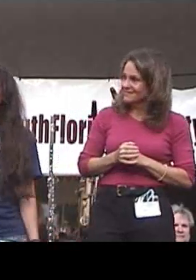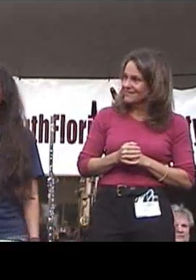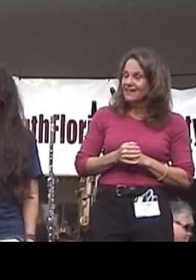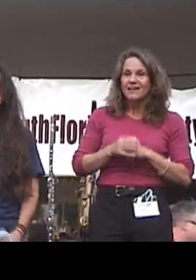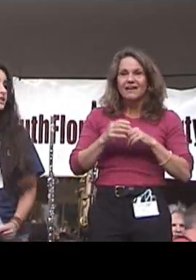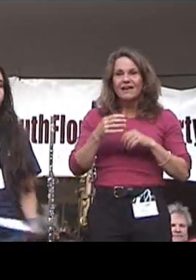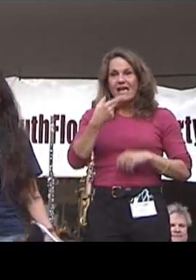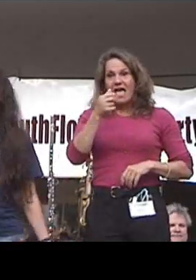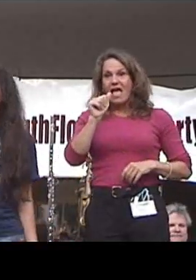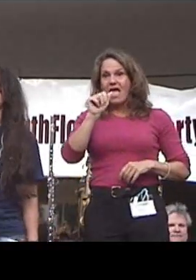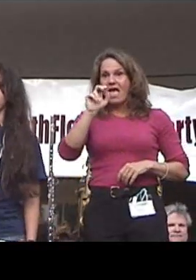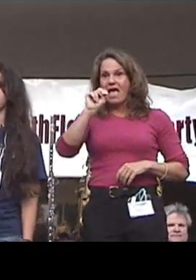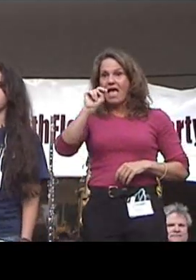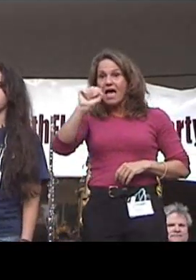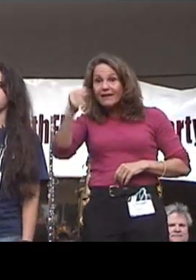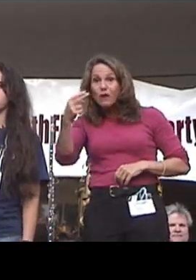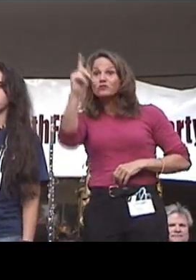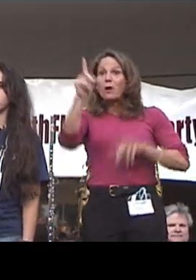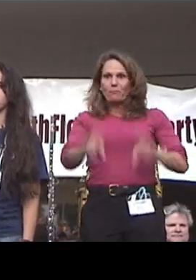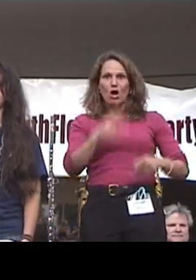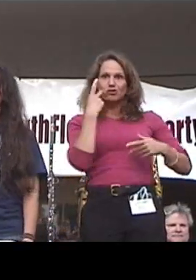was one person. Look what she did.